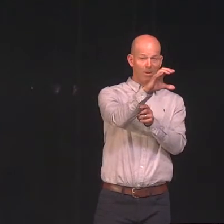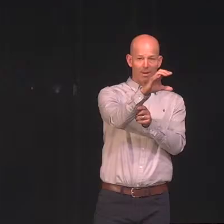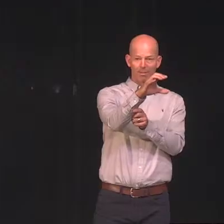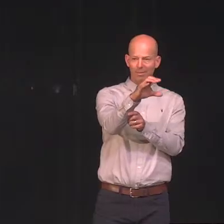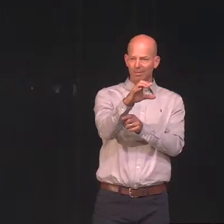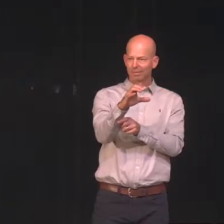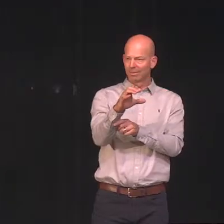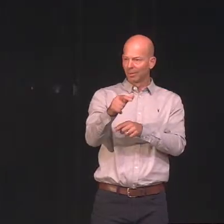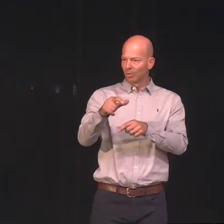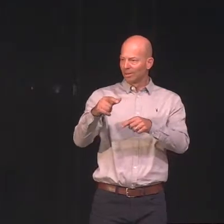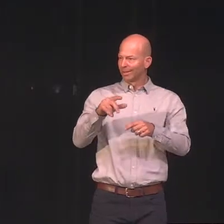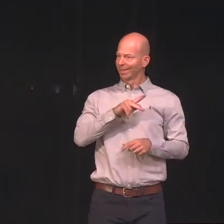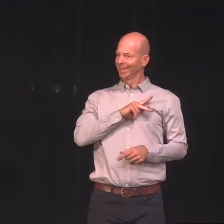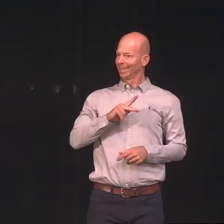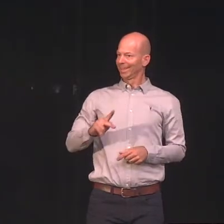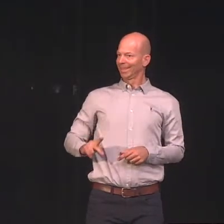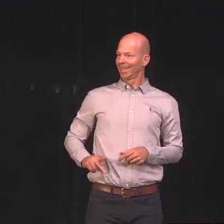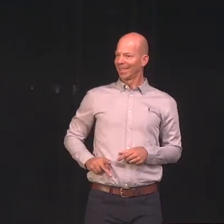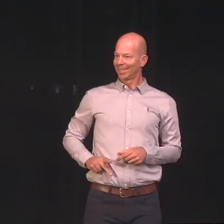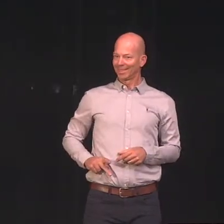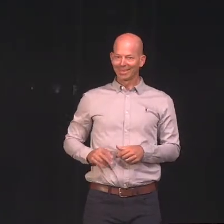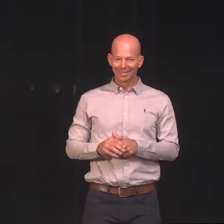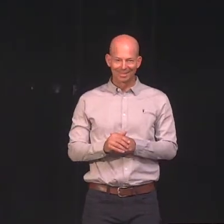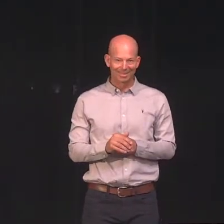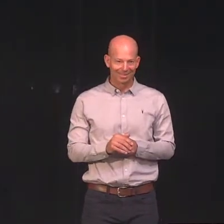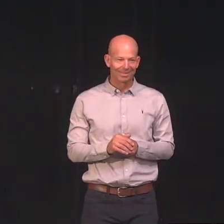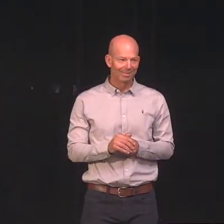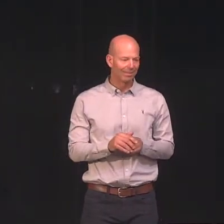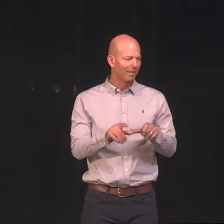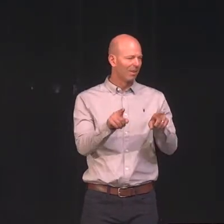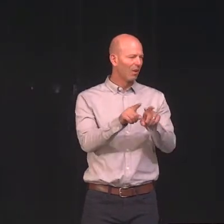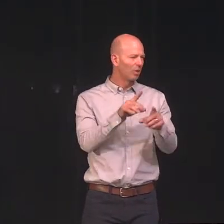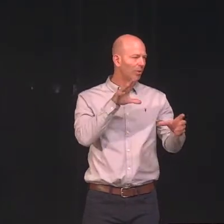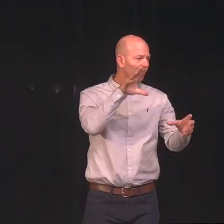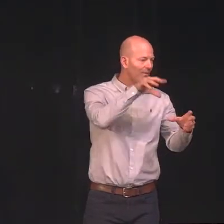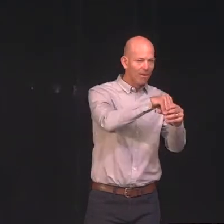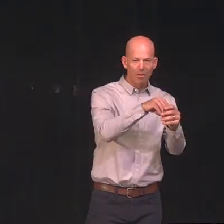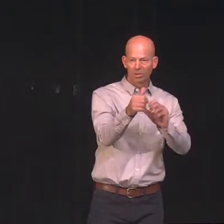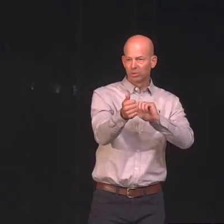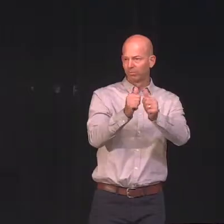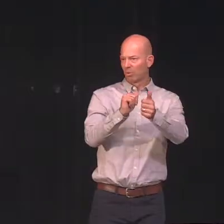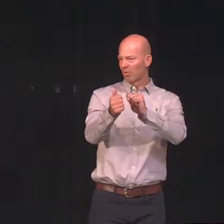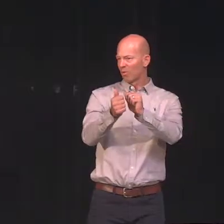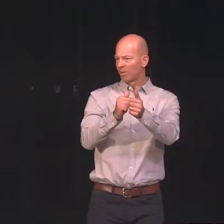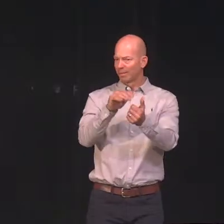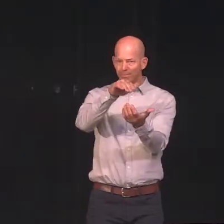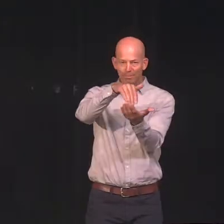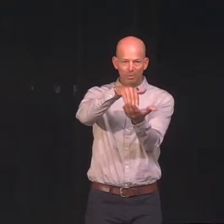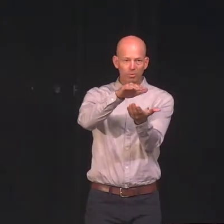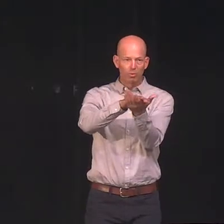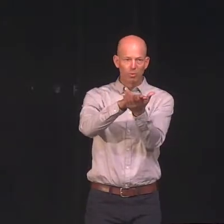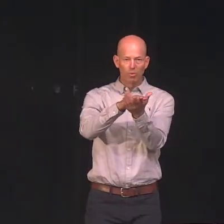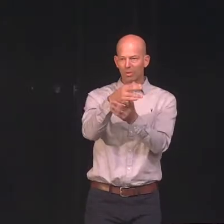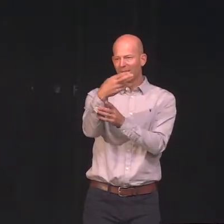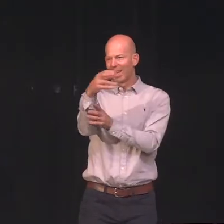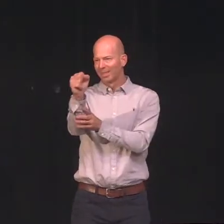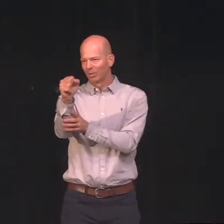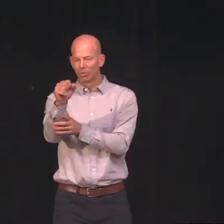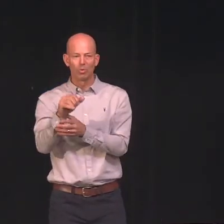person. This year at homecoming, they were the homecoming king, but he also was involved with sports